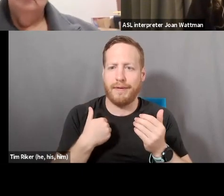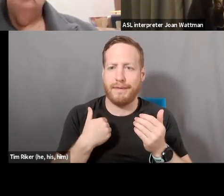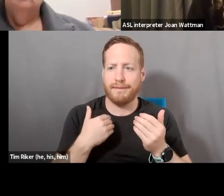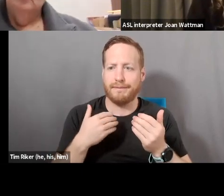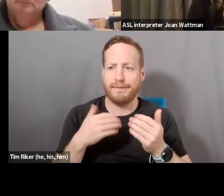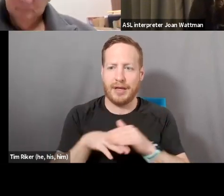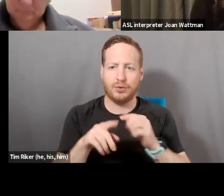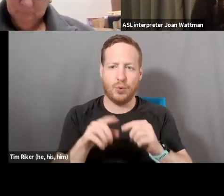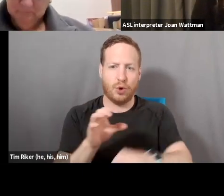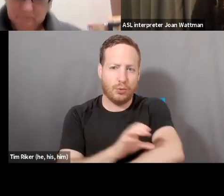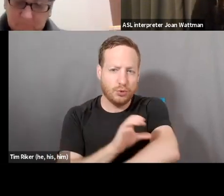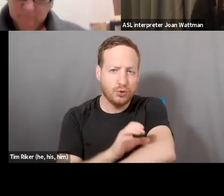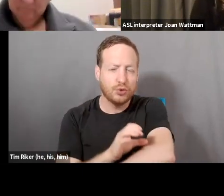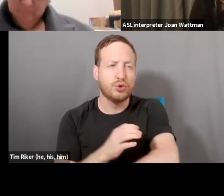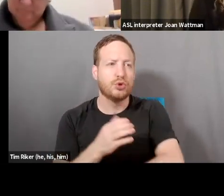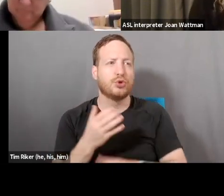connectivity.